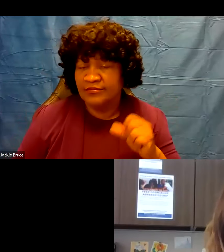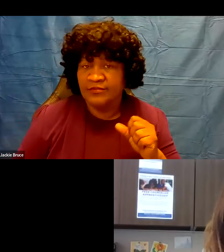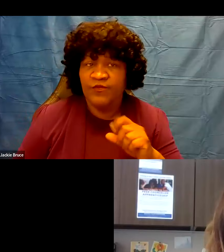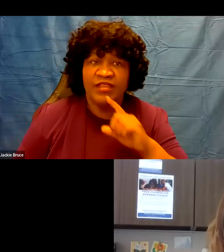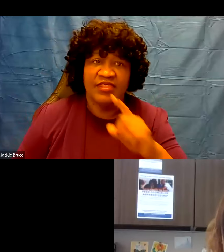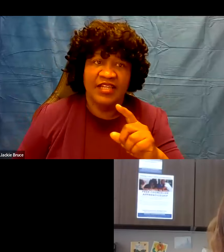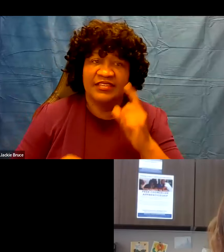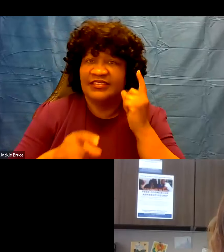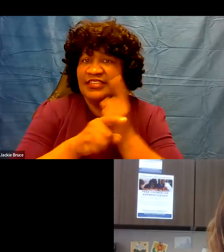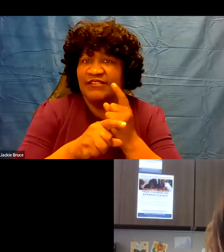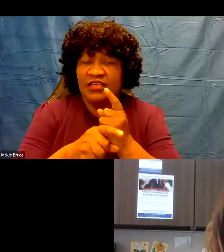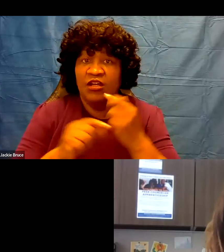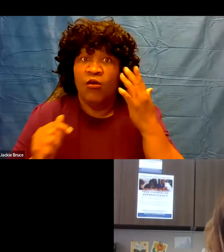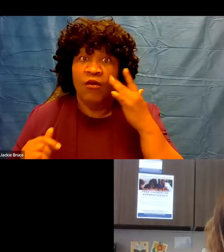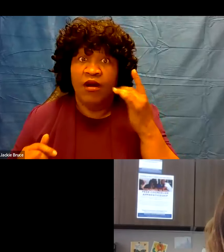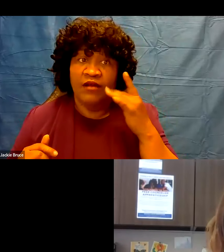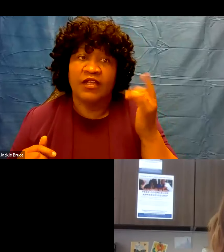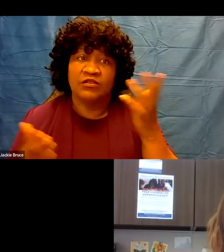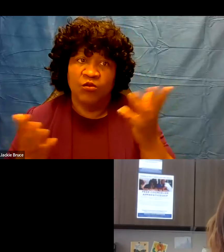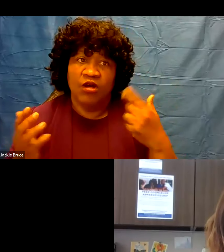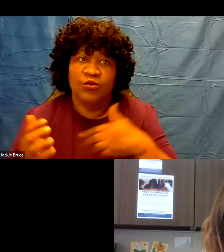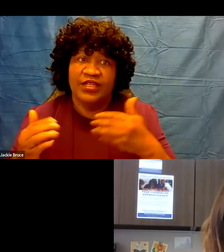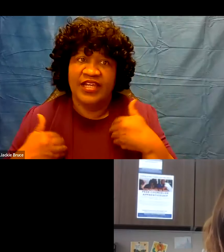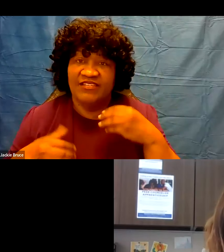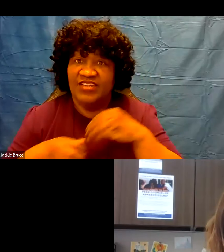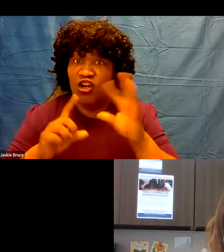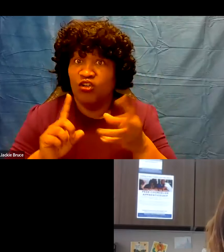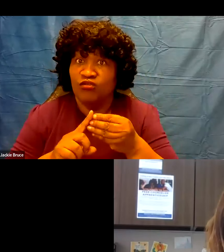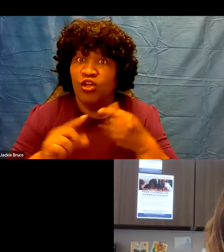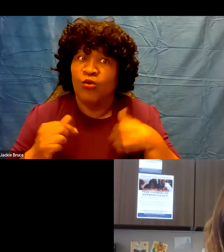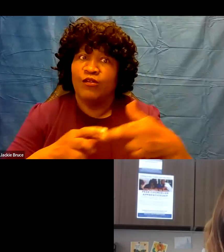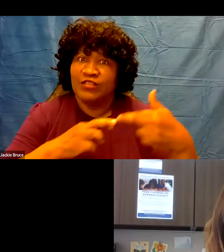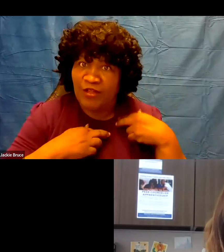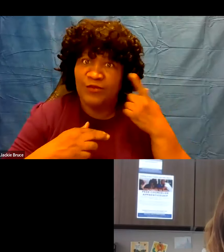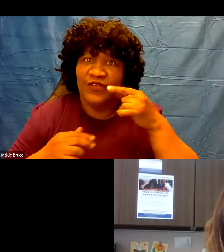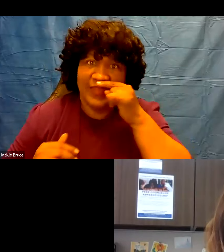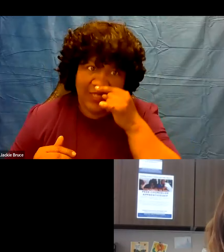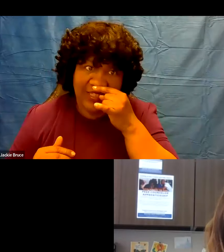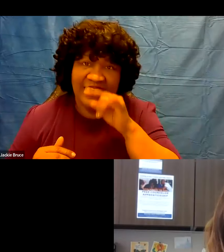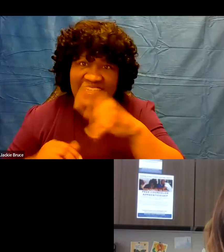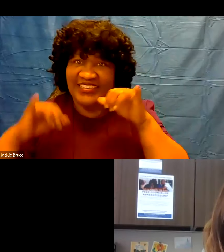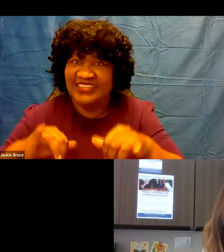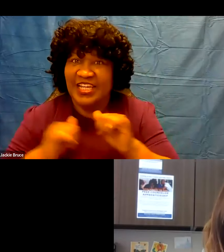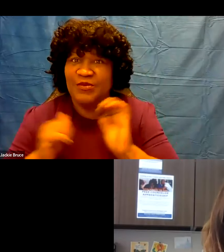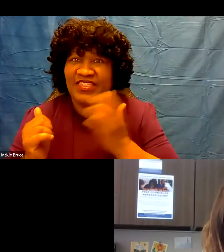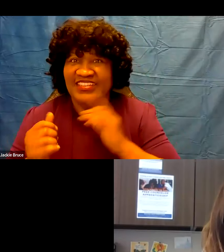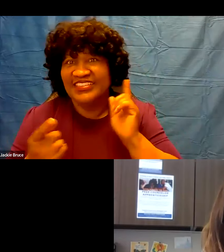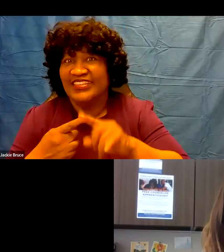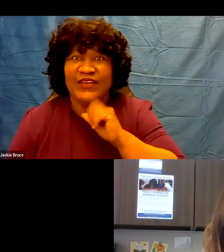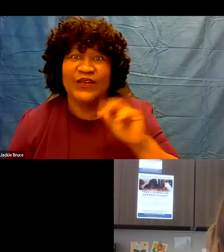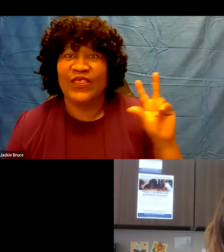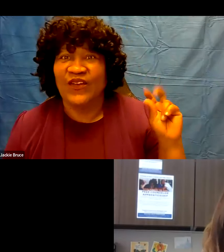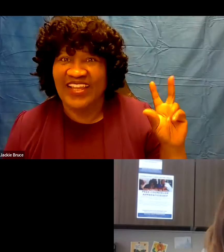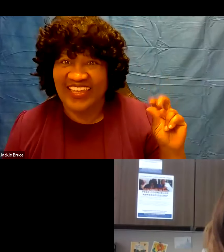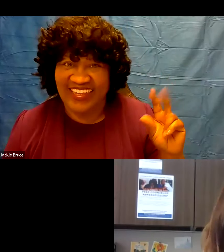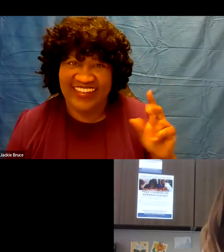is definite, because that's what we are in our culture. We're responsible for the kids. Our kids will stay with us until they're 30 years old. So